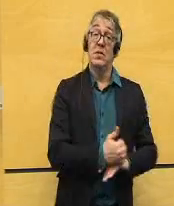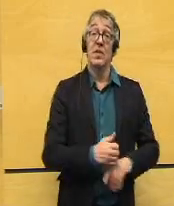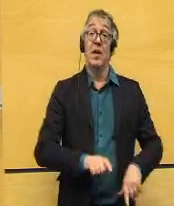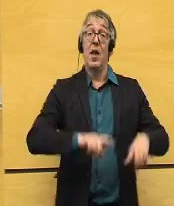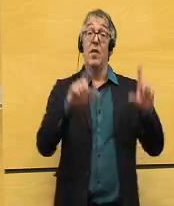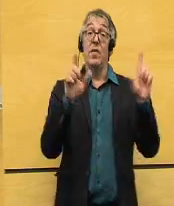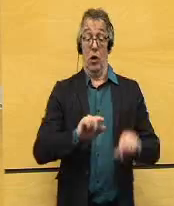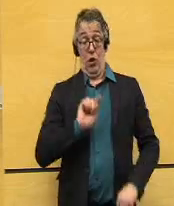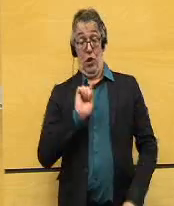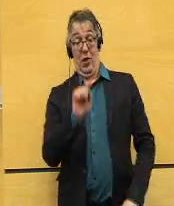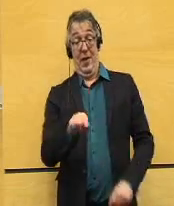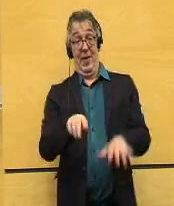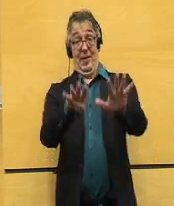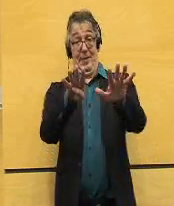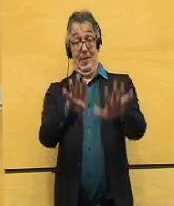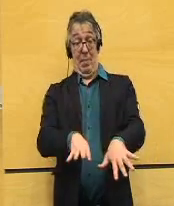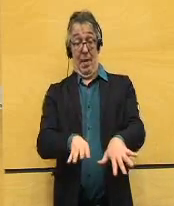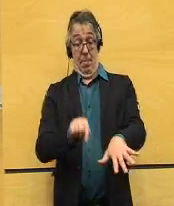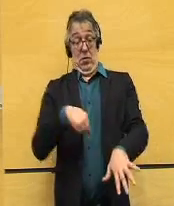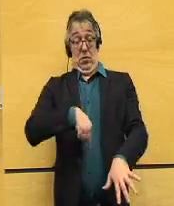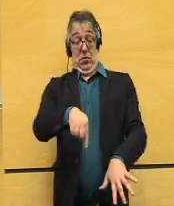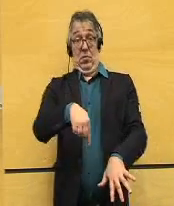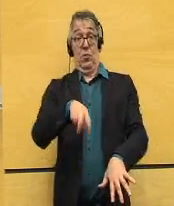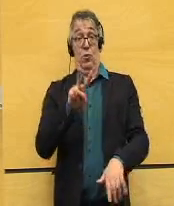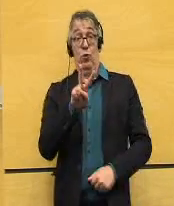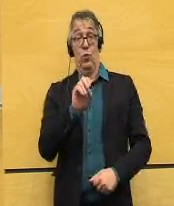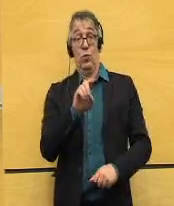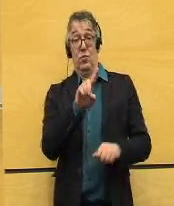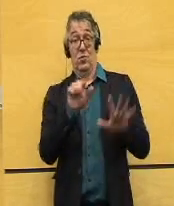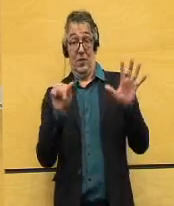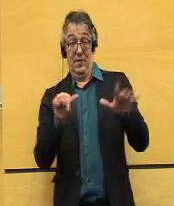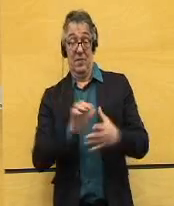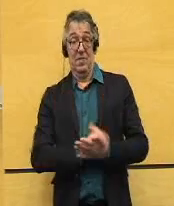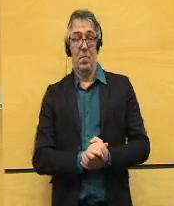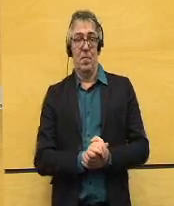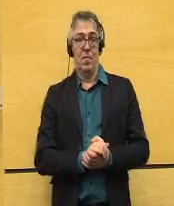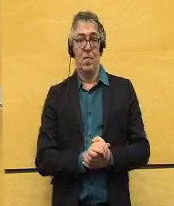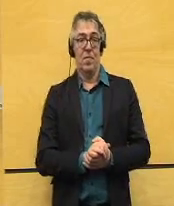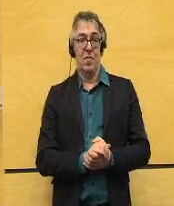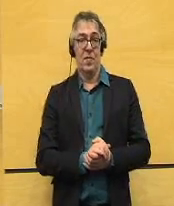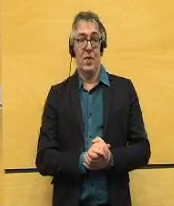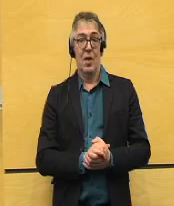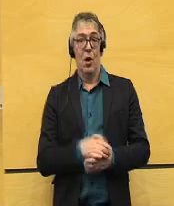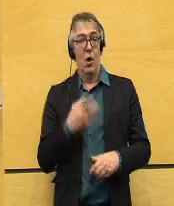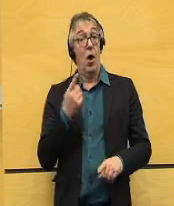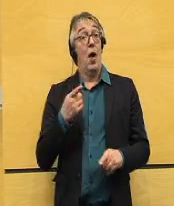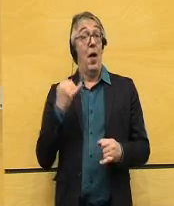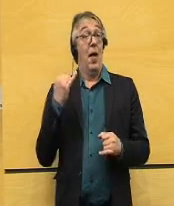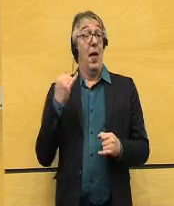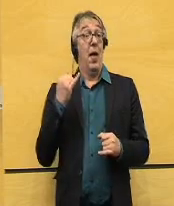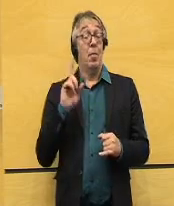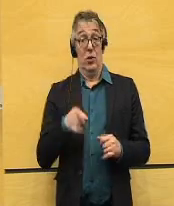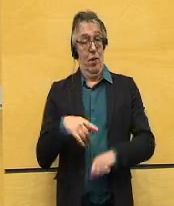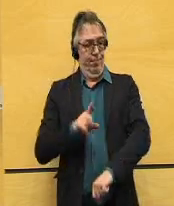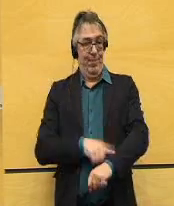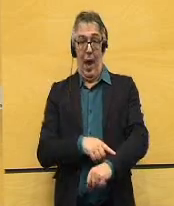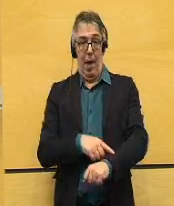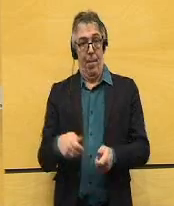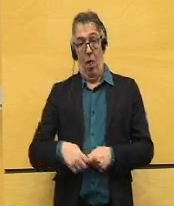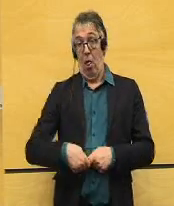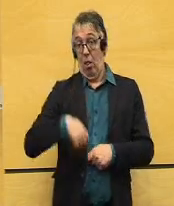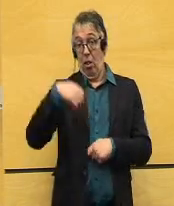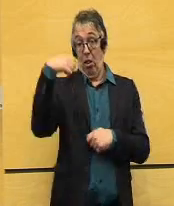September 2016. And finally, to compensate for such delay, the Bangkok